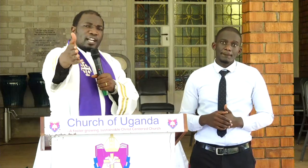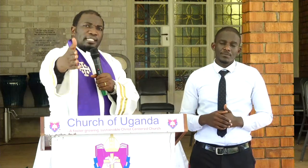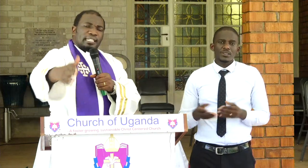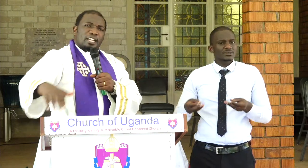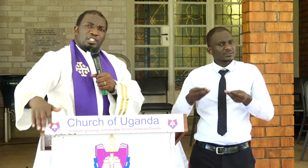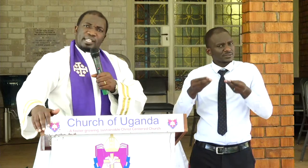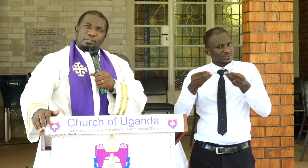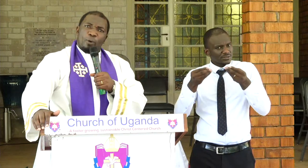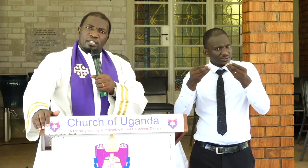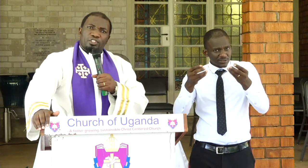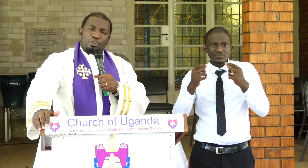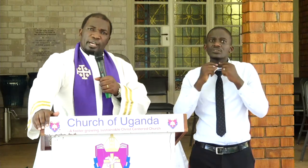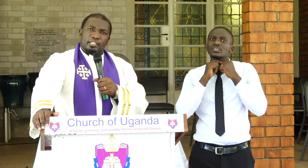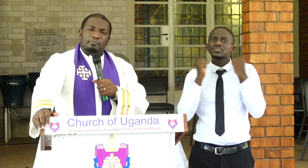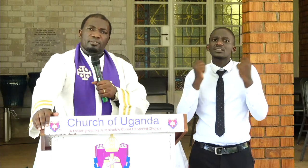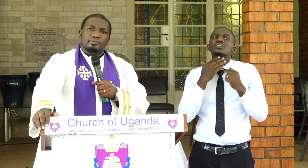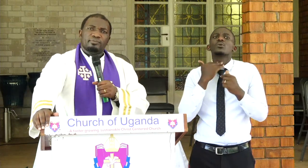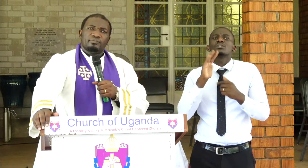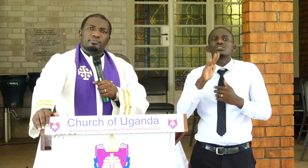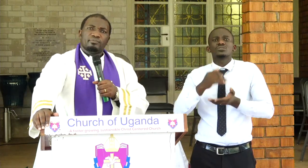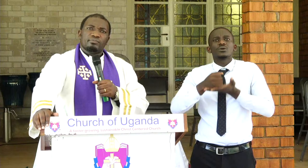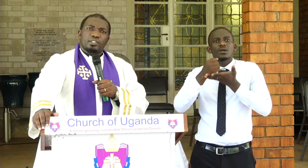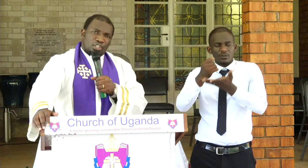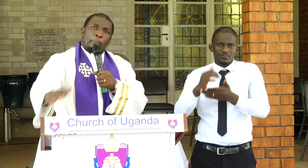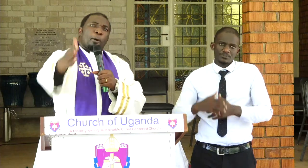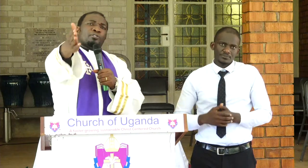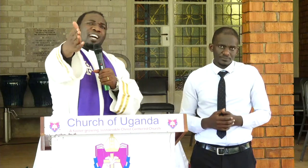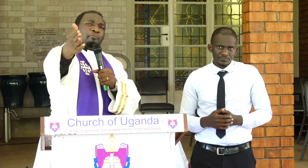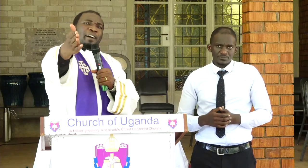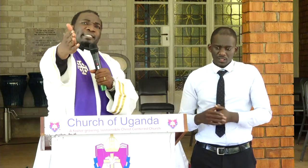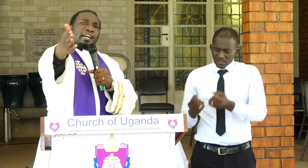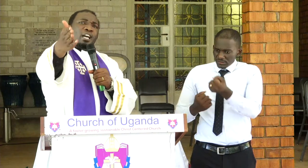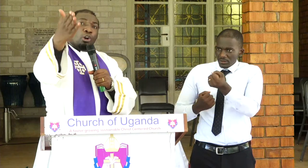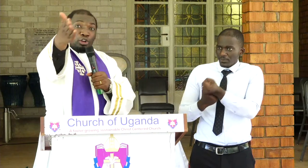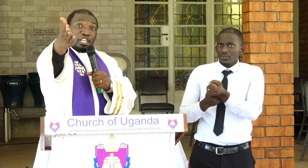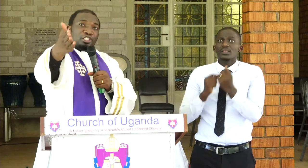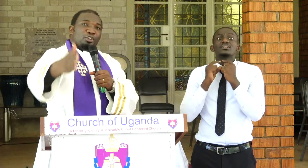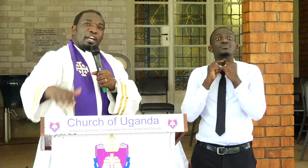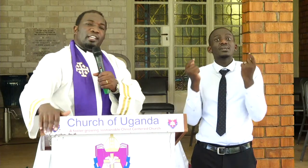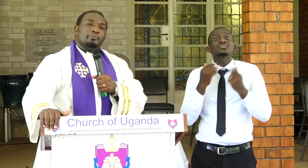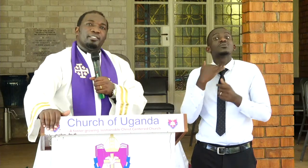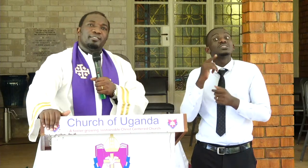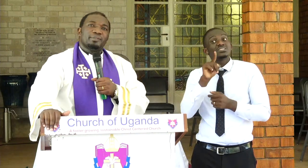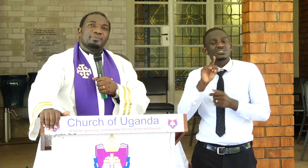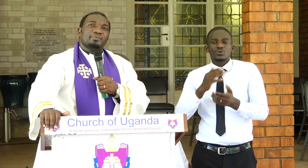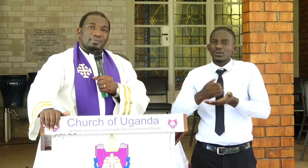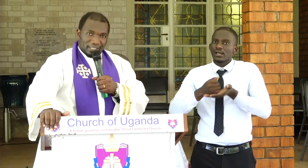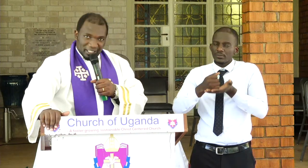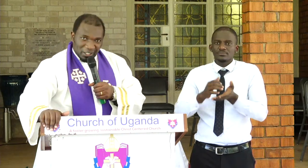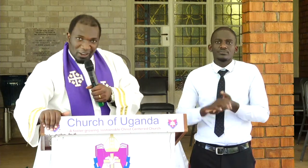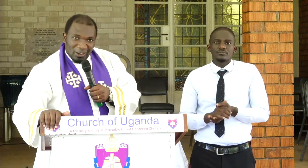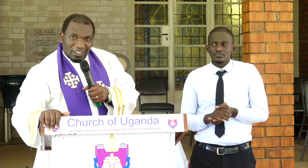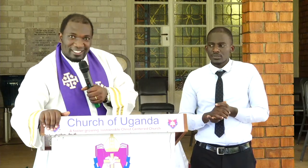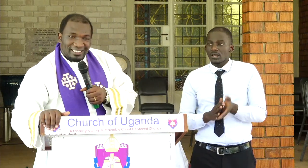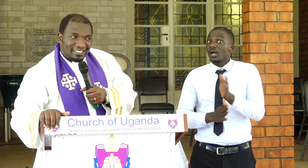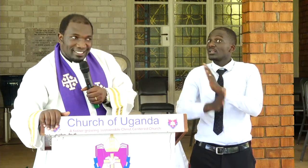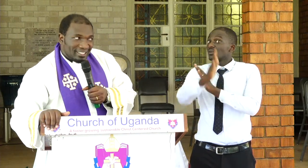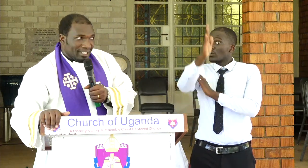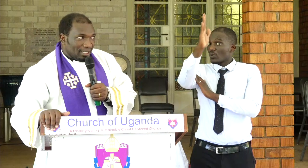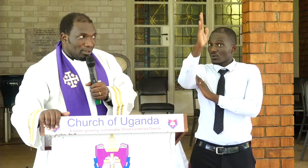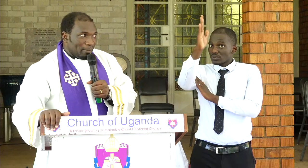Give to that clergy that wants your help. Support that pastor who needs your help. And